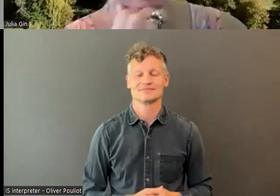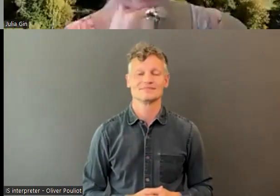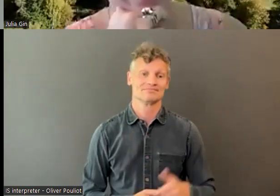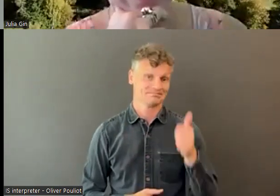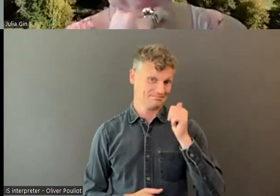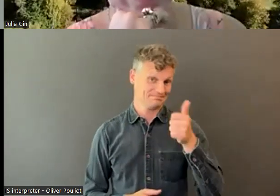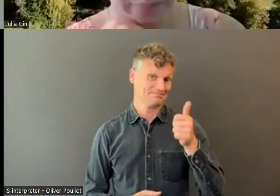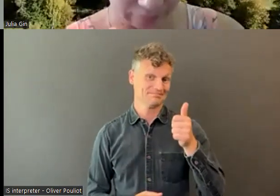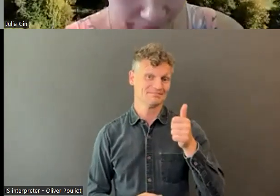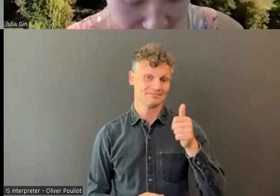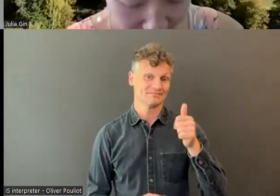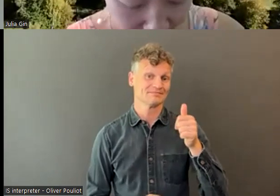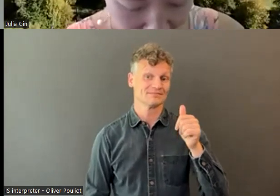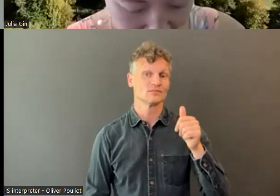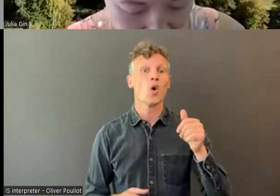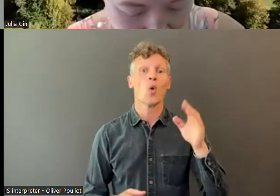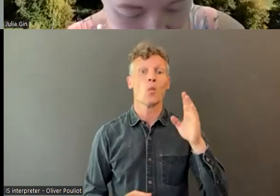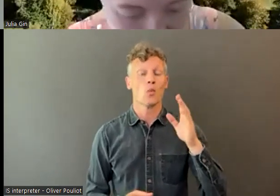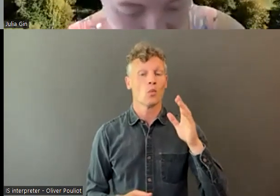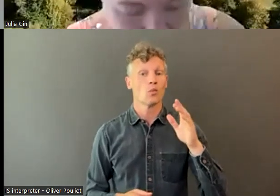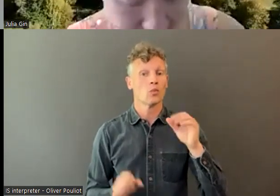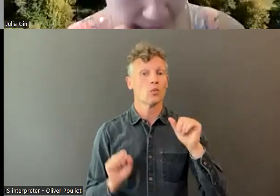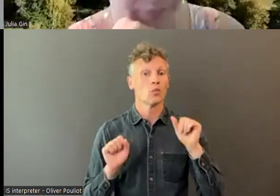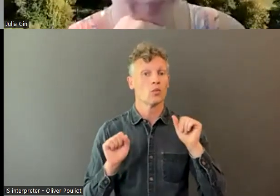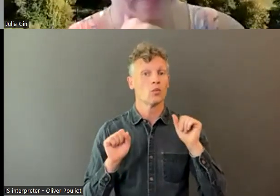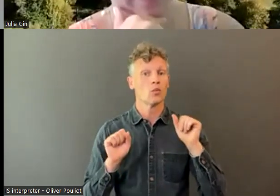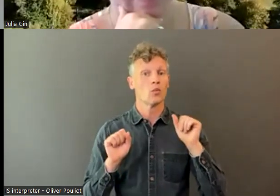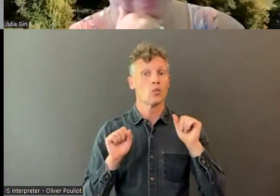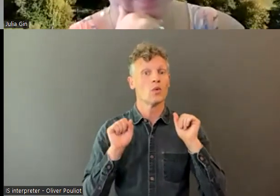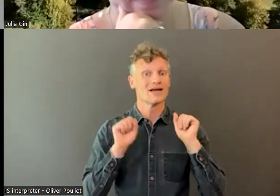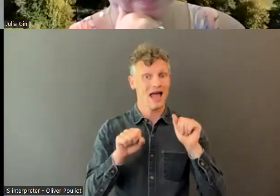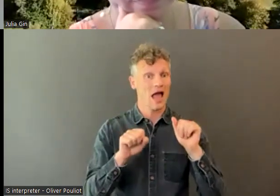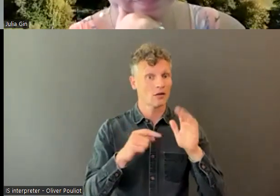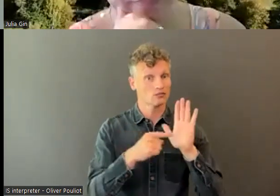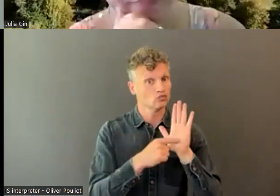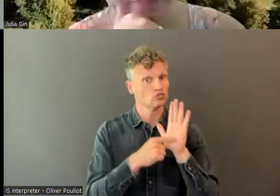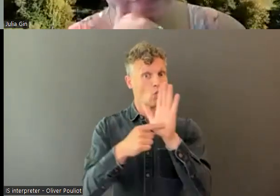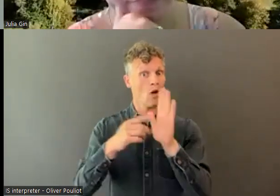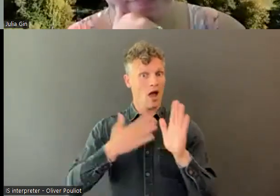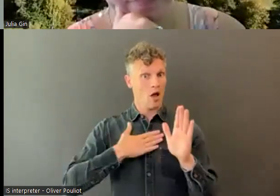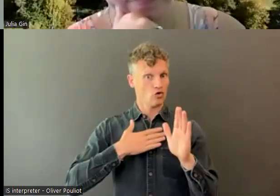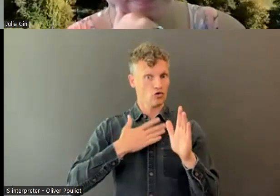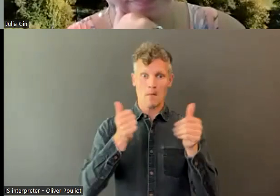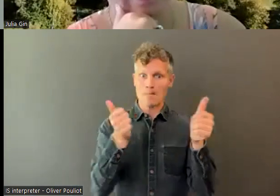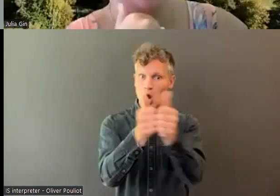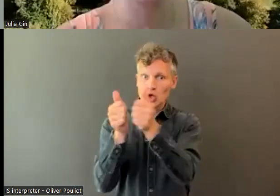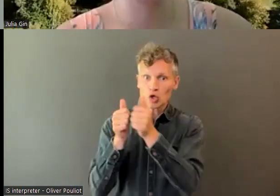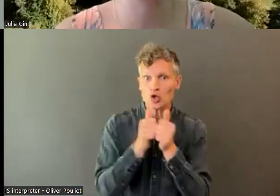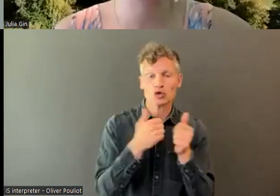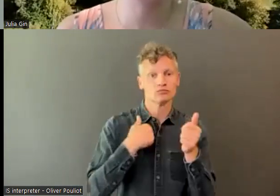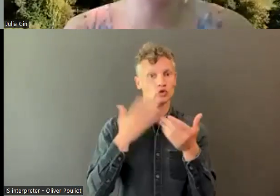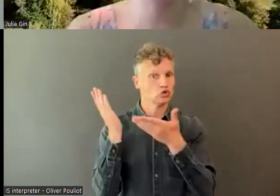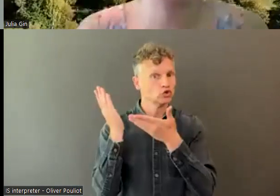absolutely. We'll be sharing it with our service partners and suppliers, because that's what sets our expectations. So